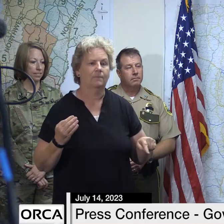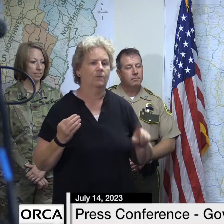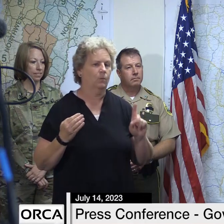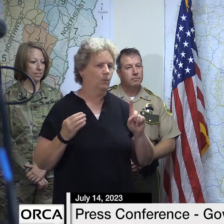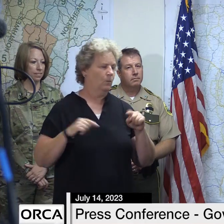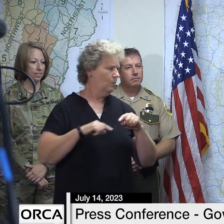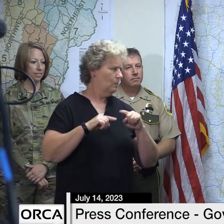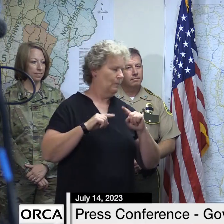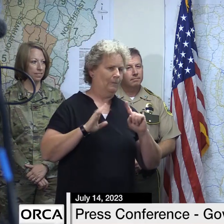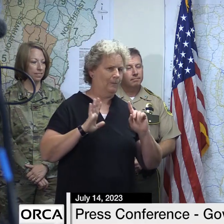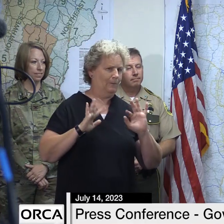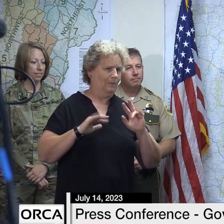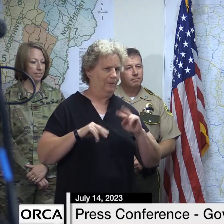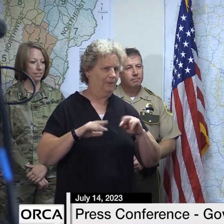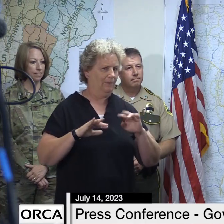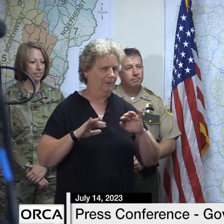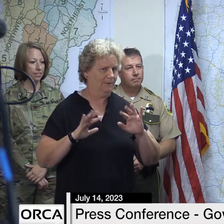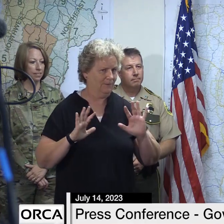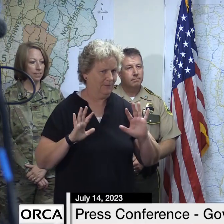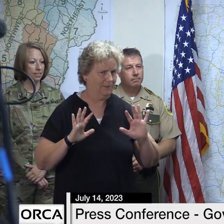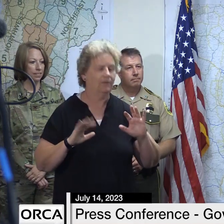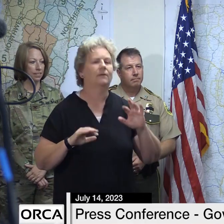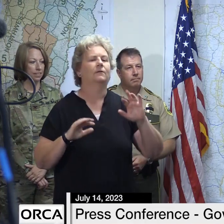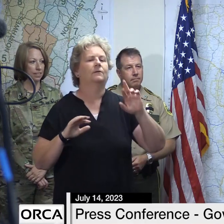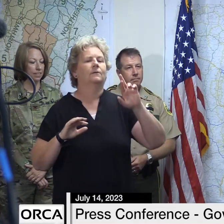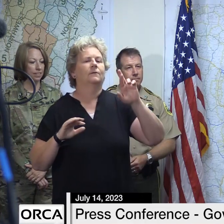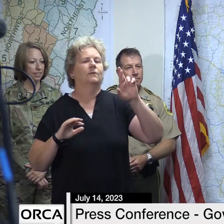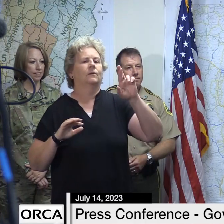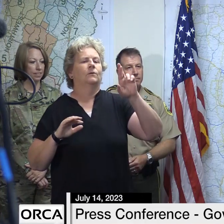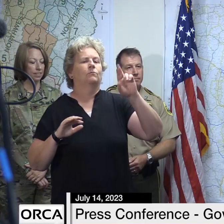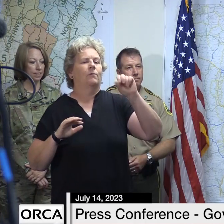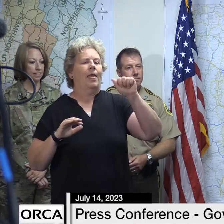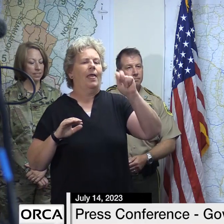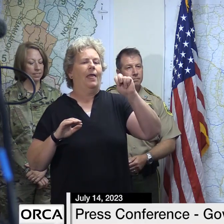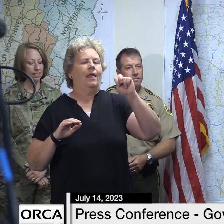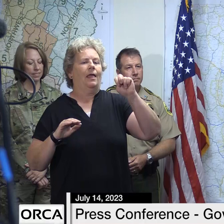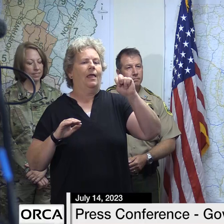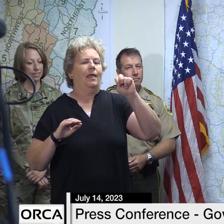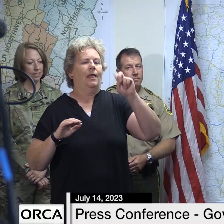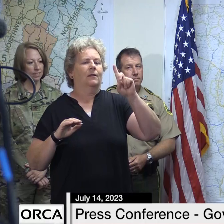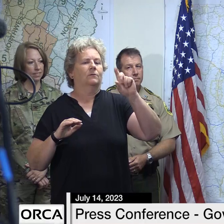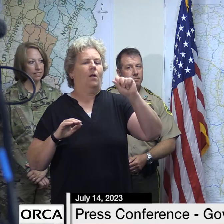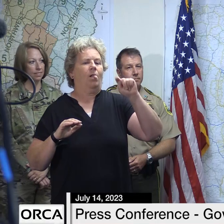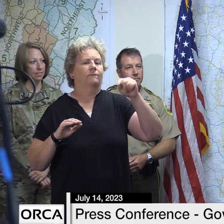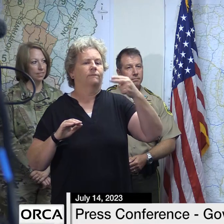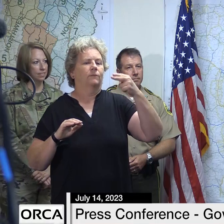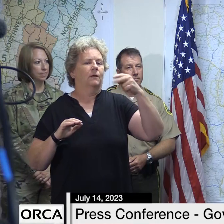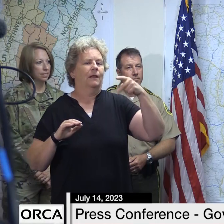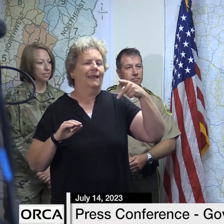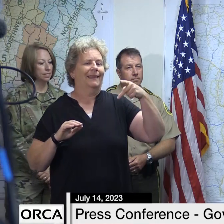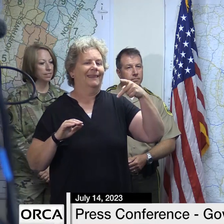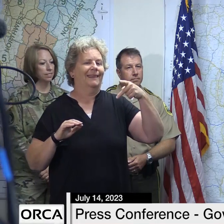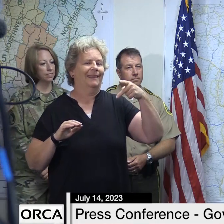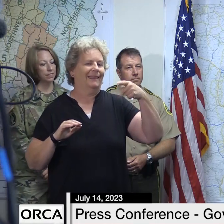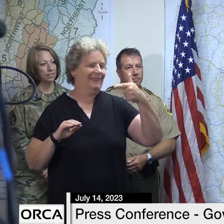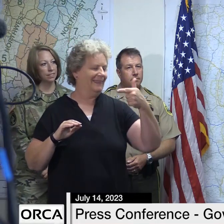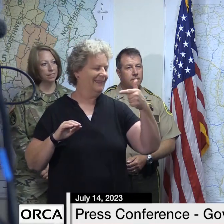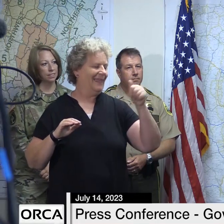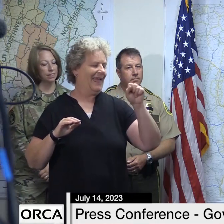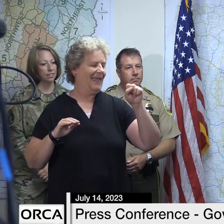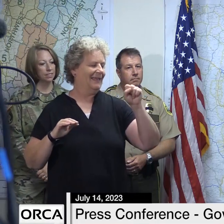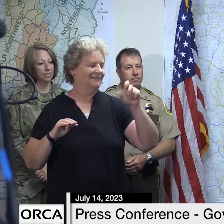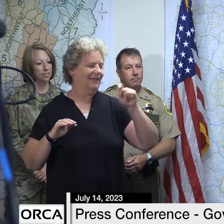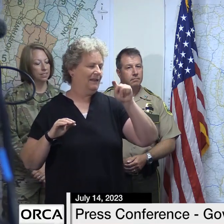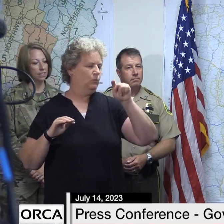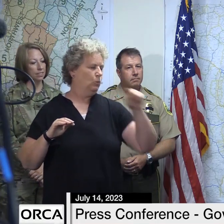Vermont 14 in Randolph, Vermont 103, Gassetts to Proctorville. There is alternating one-way traffic, but it is